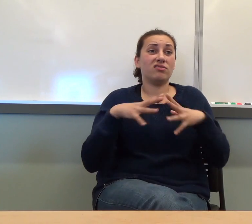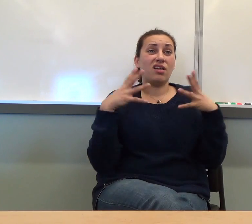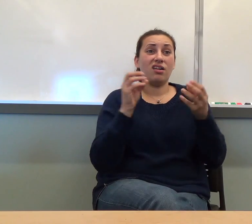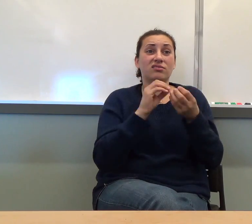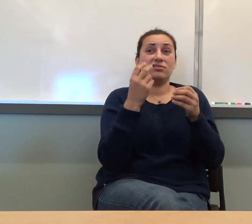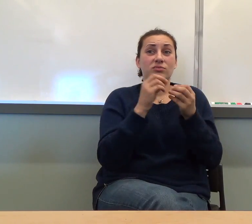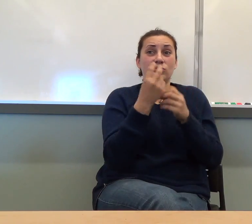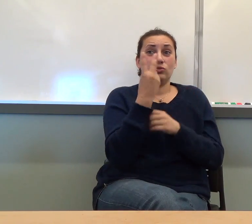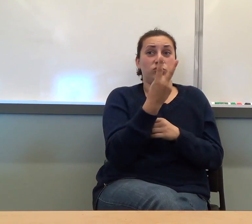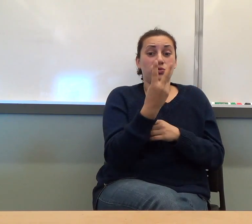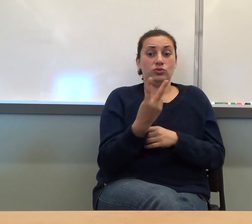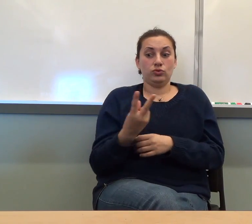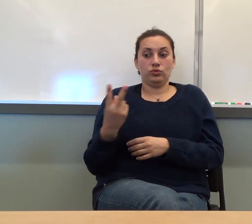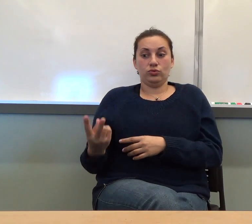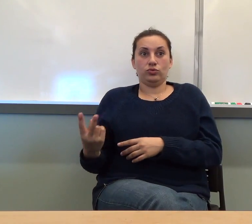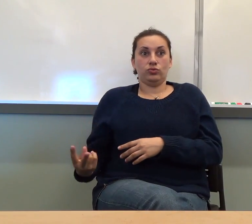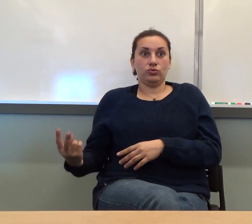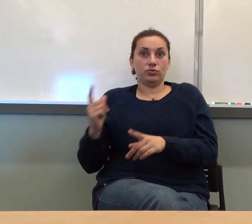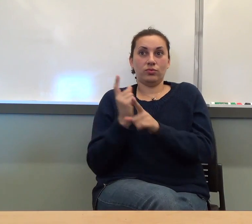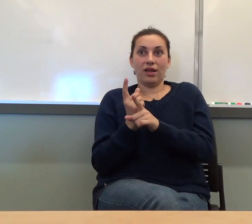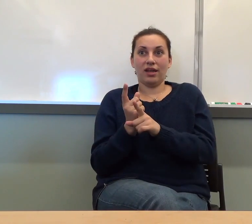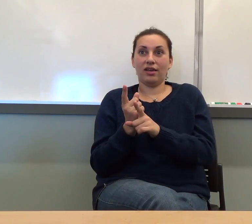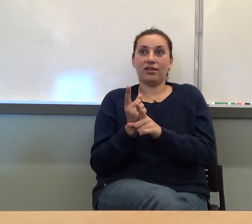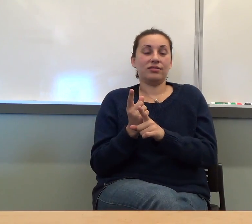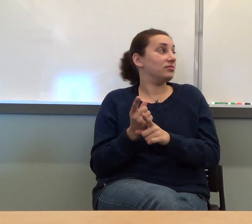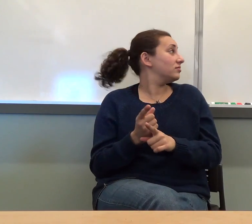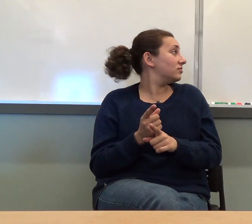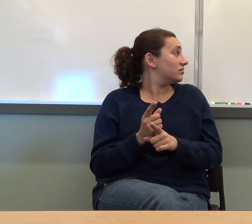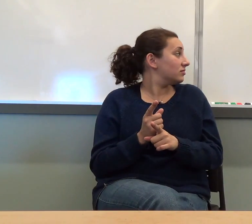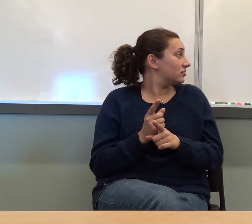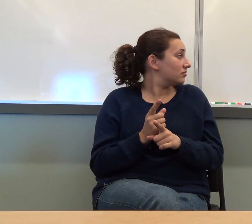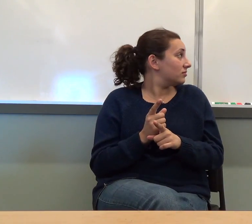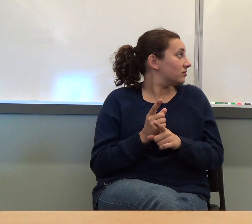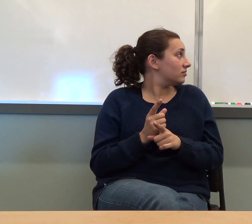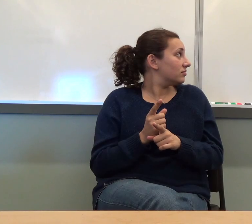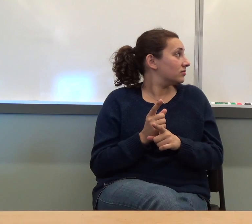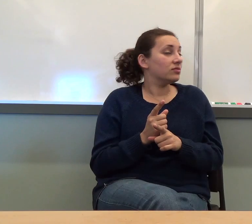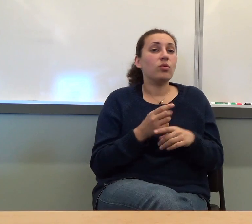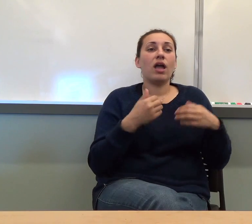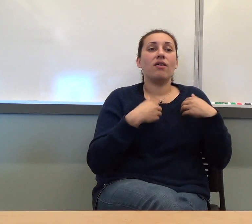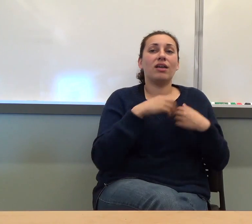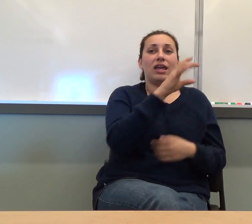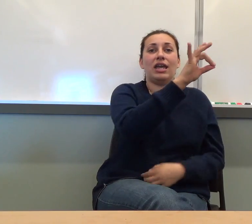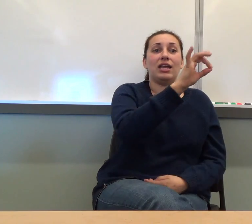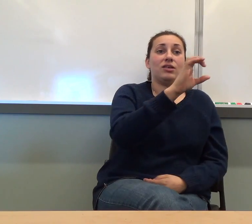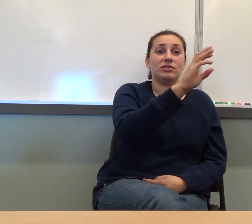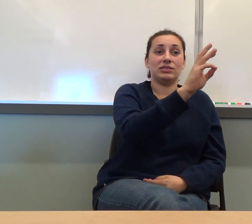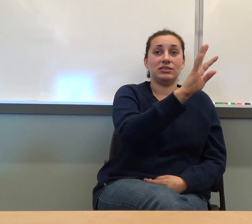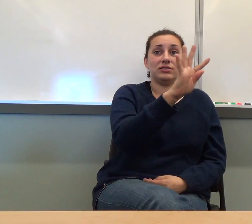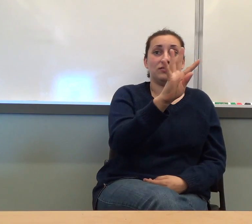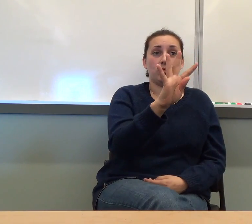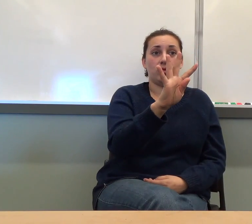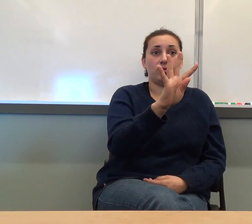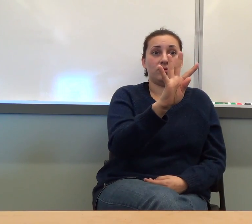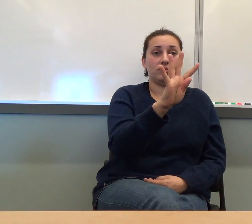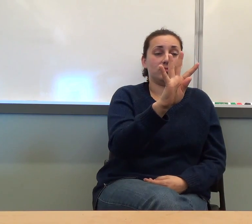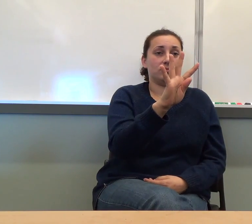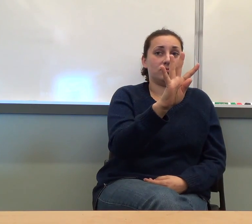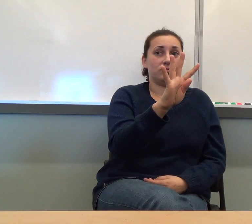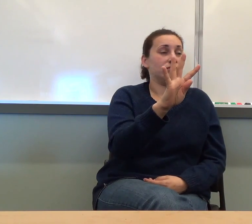thing. Okay? And then we do 864. Okay, let's do,